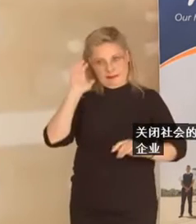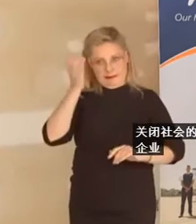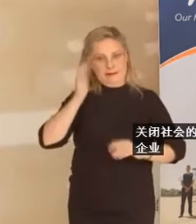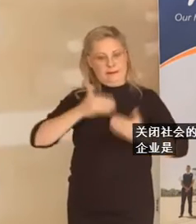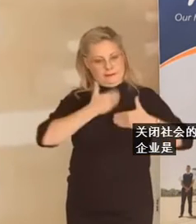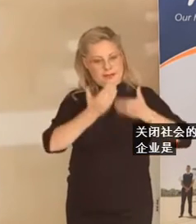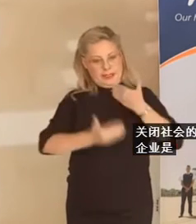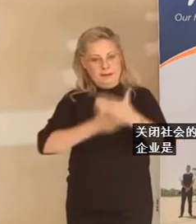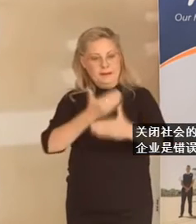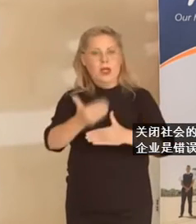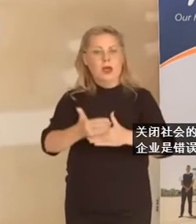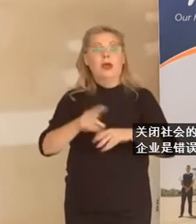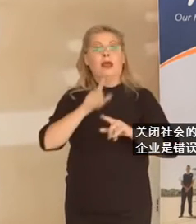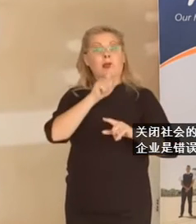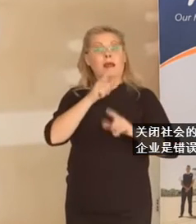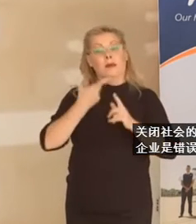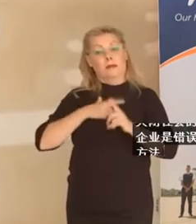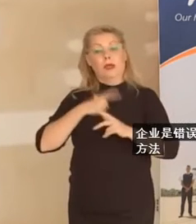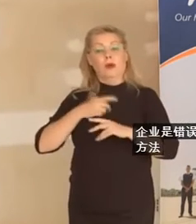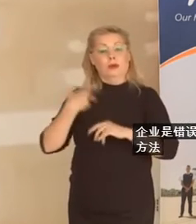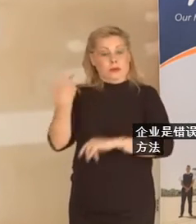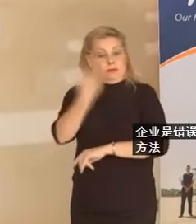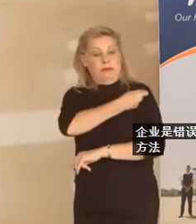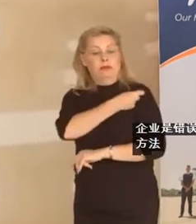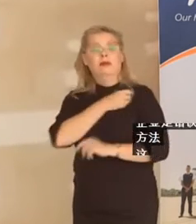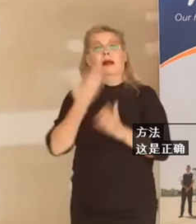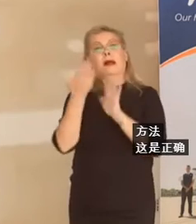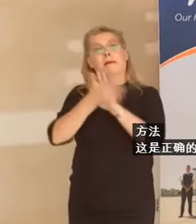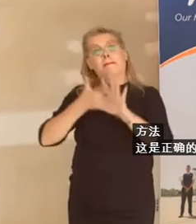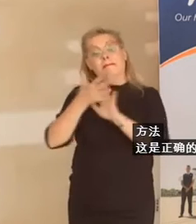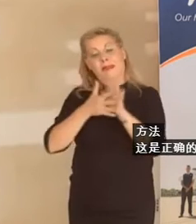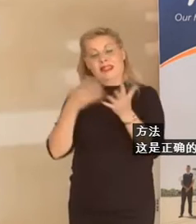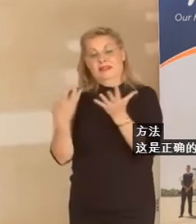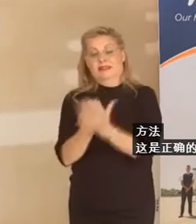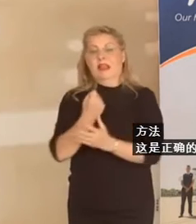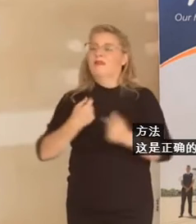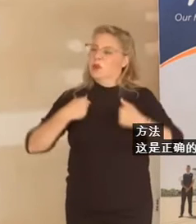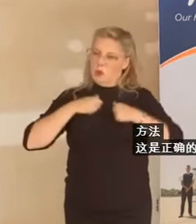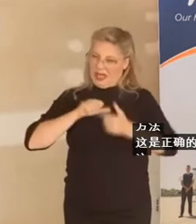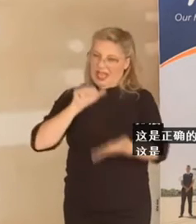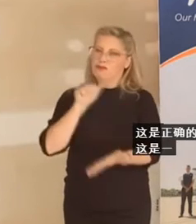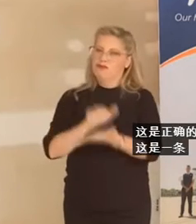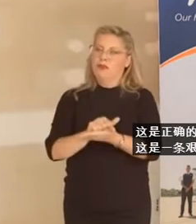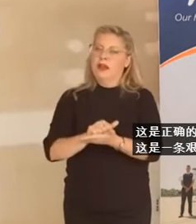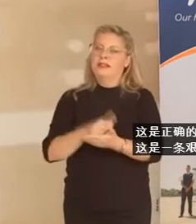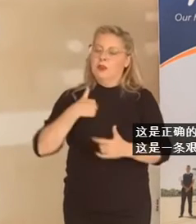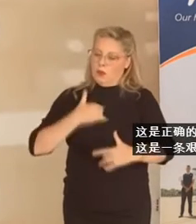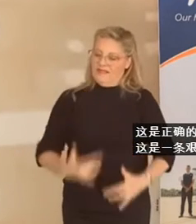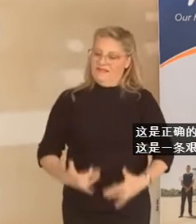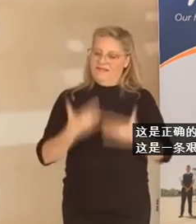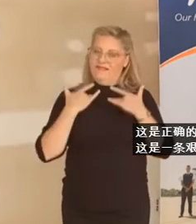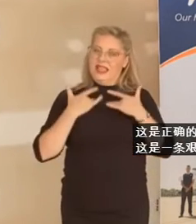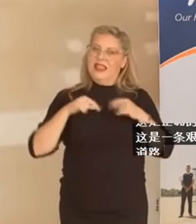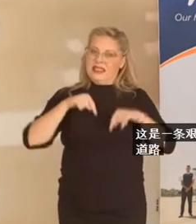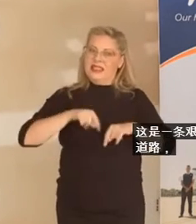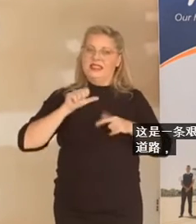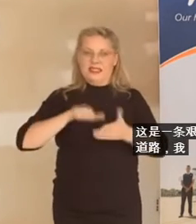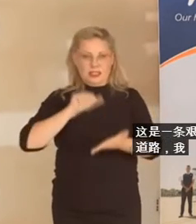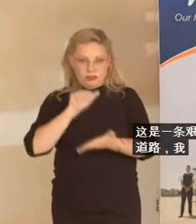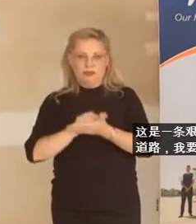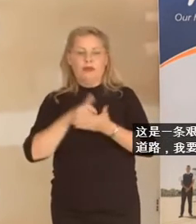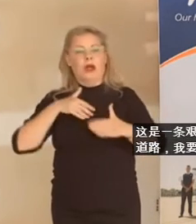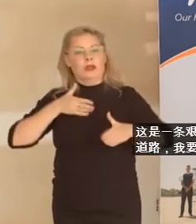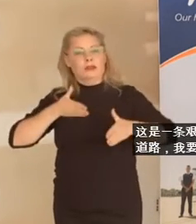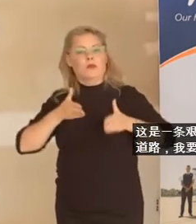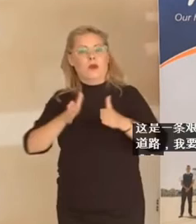is to close down businesses. That is the wrong approach. This is the right approach. As I've said, it's the hard road, but it's the right road.